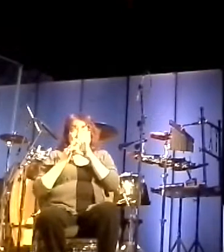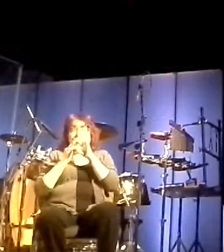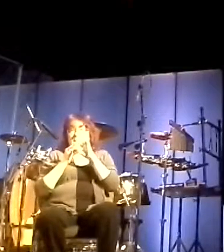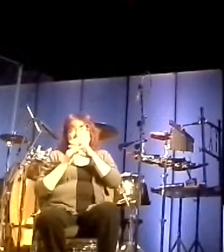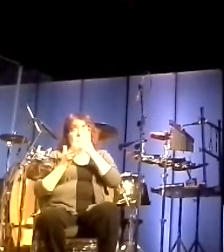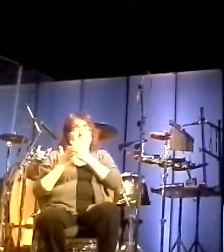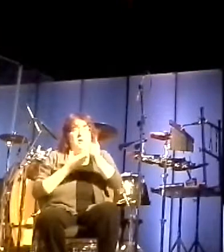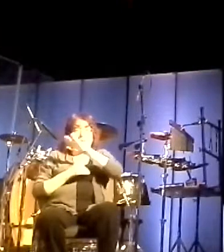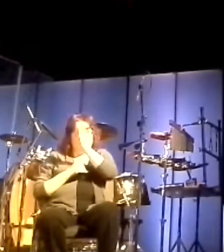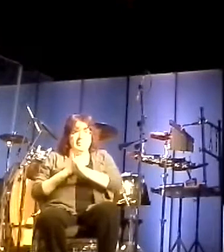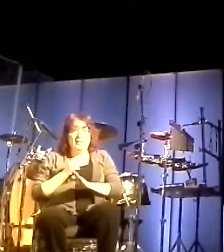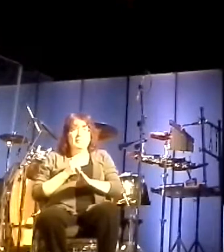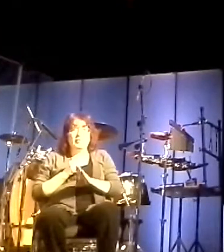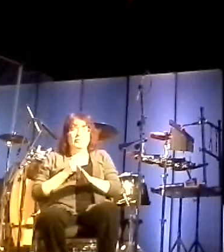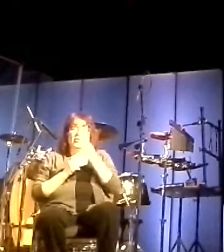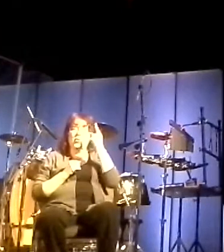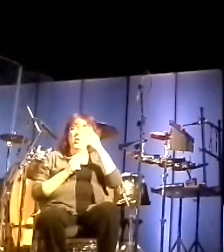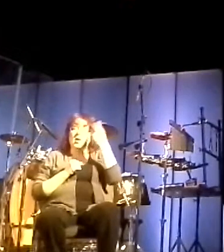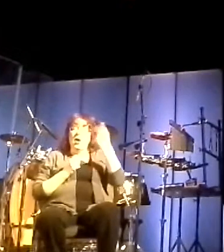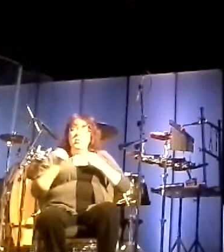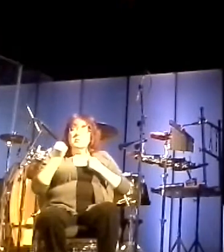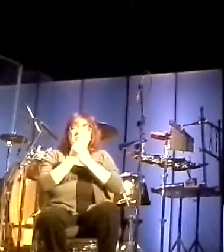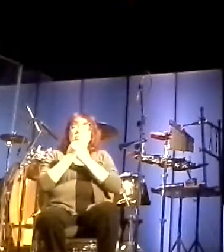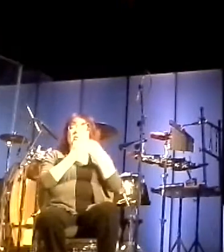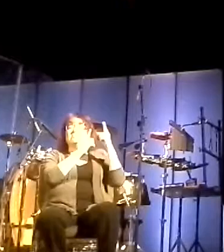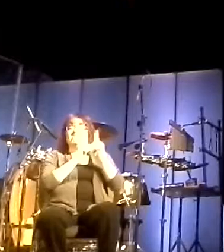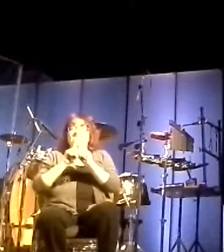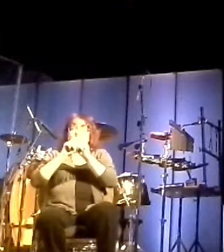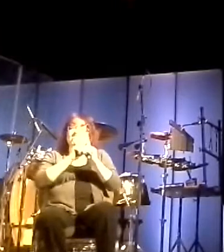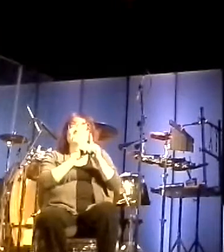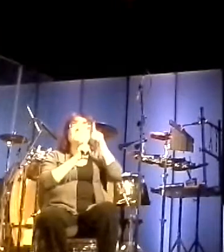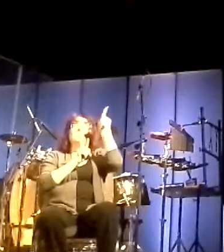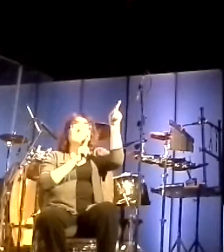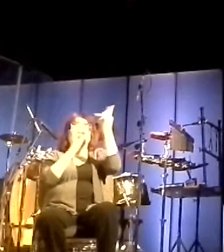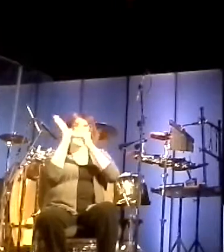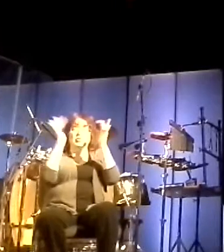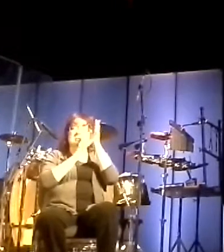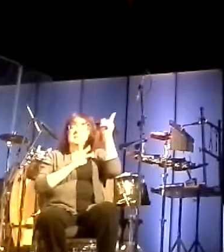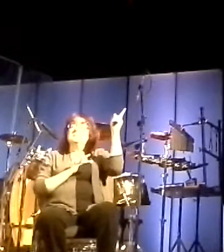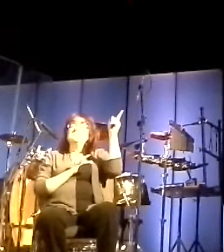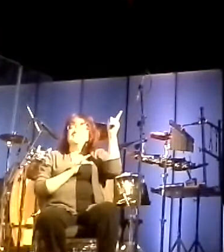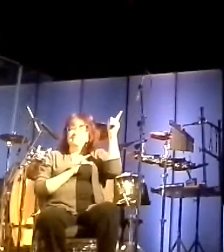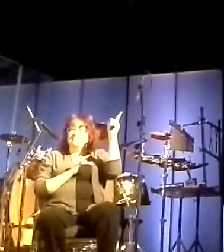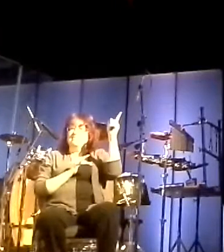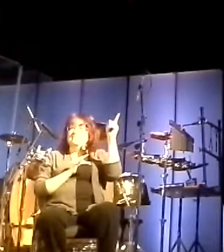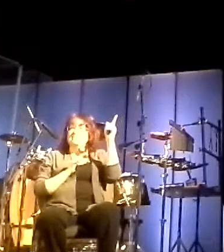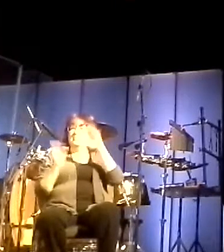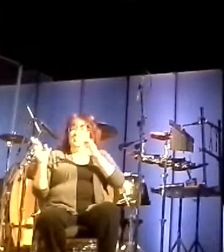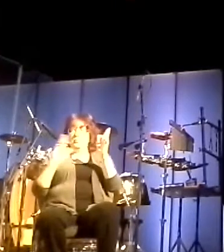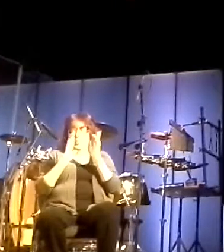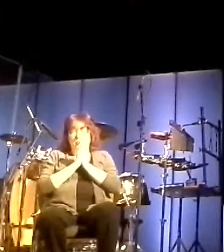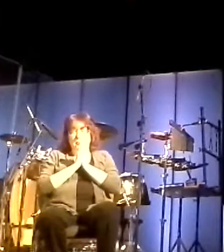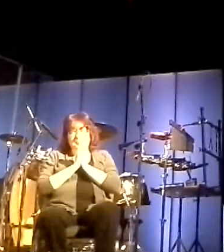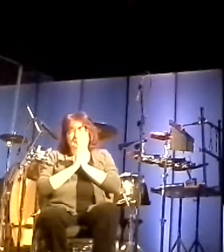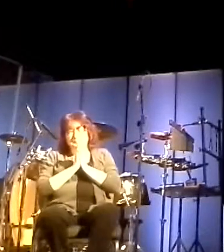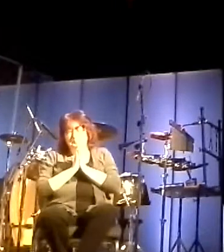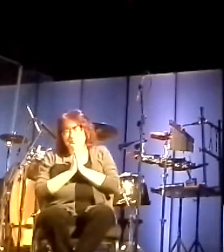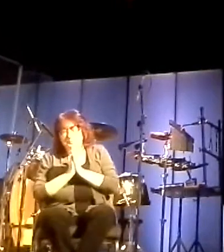that will never fail us. There's one who will always be there to walk with us, and that is Jesus. And so just bow your head to me for a